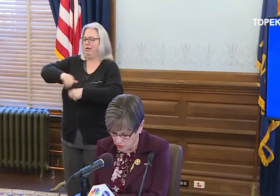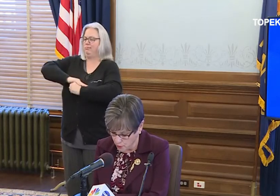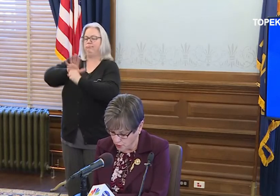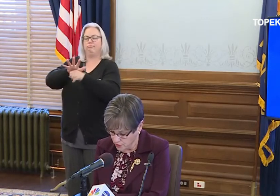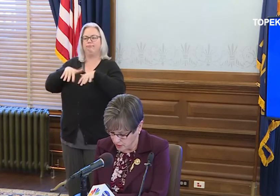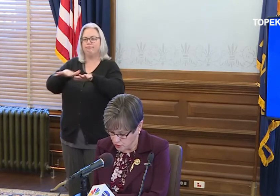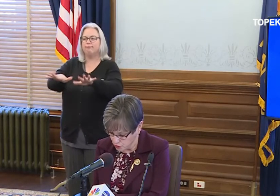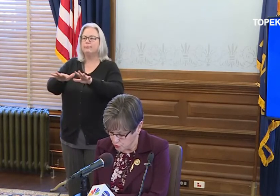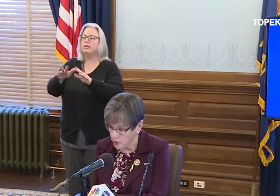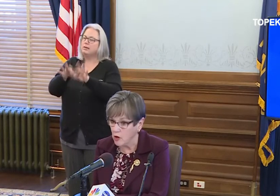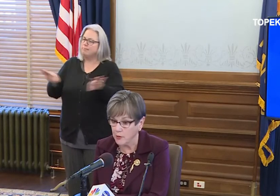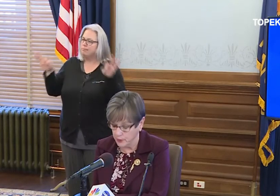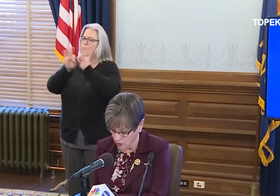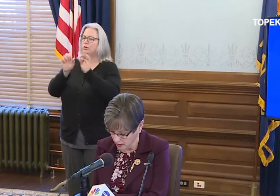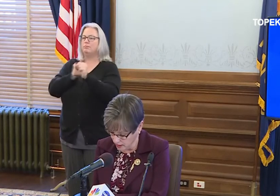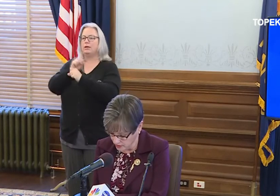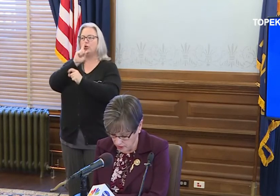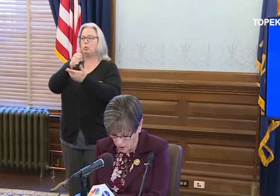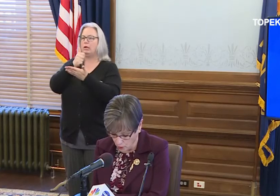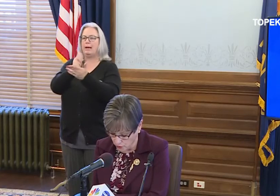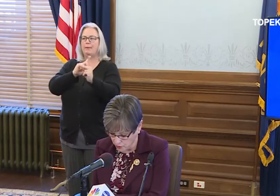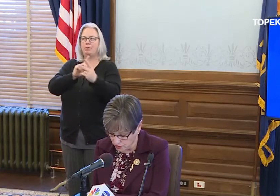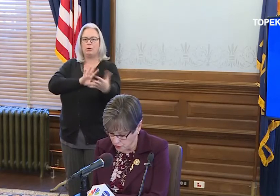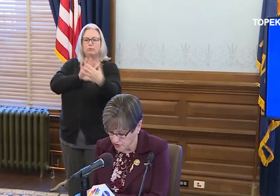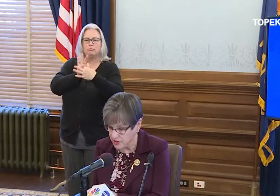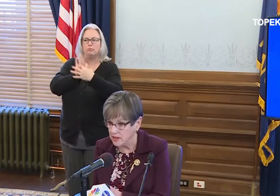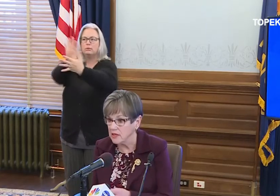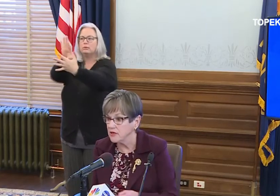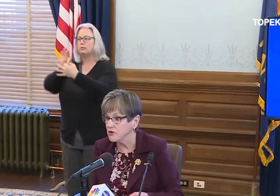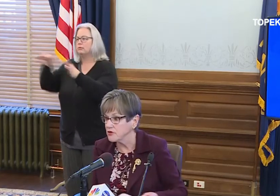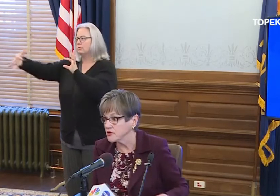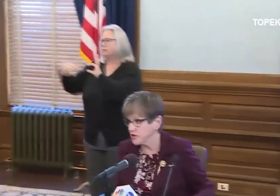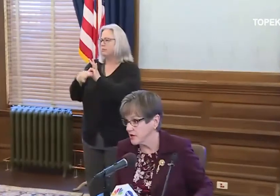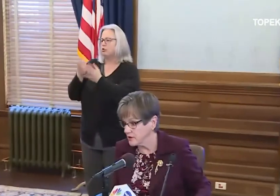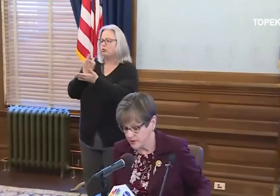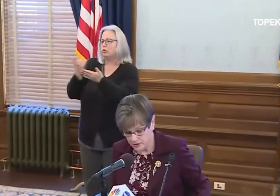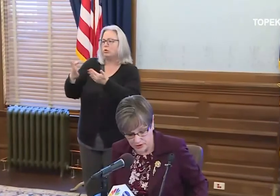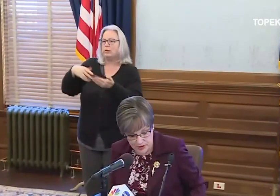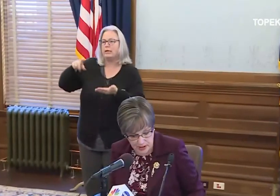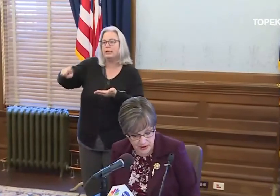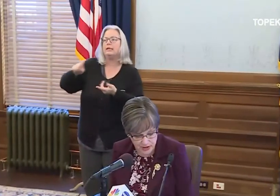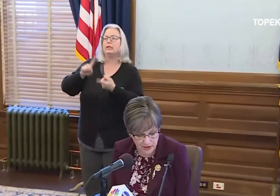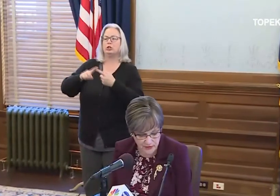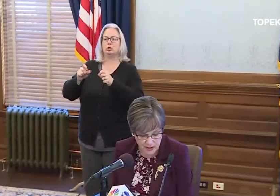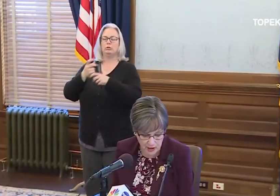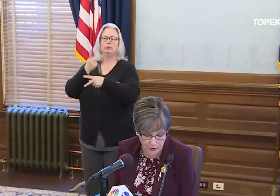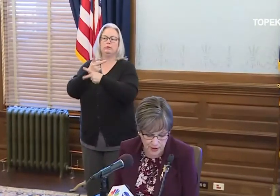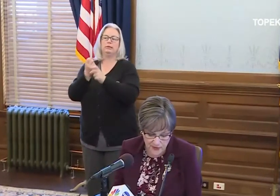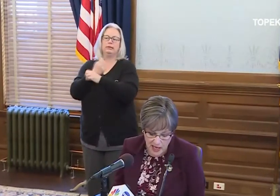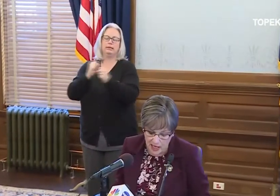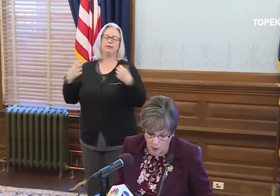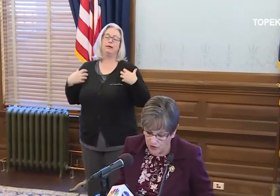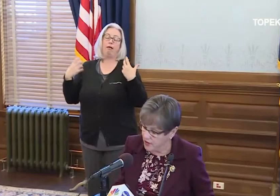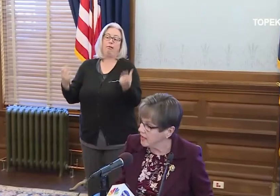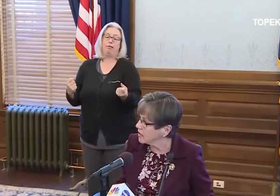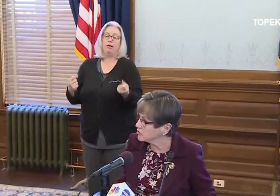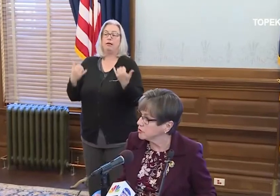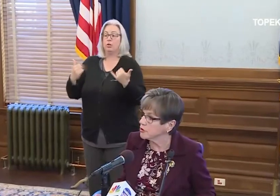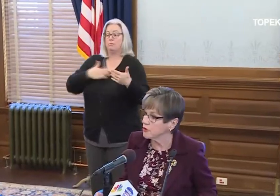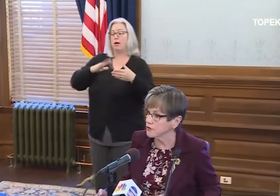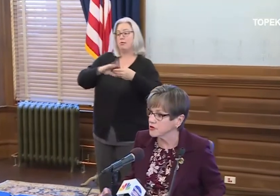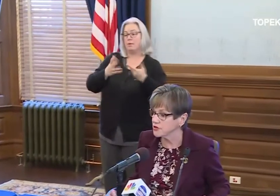so it's important to make sure we help people connect with the resources they need to stay safe and healthy. And with